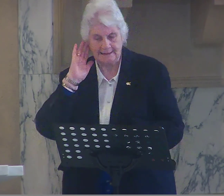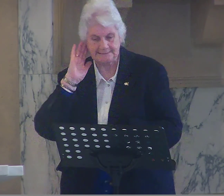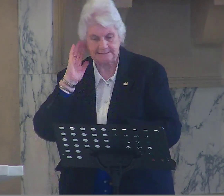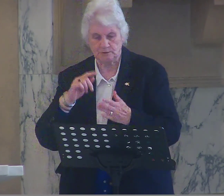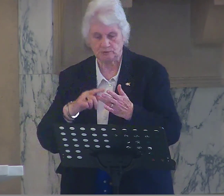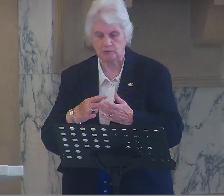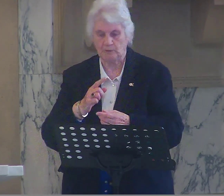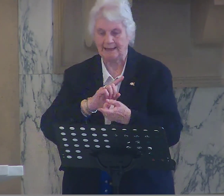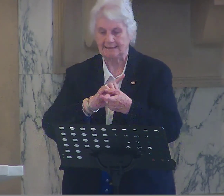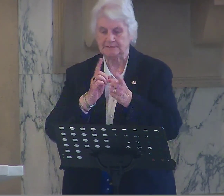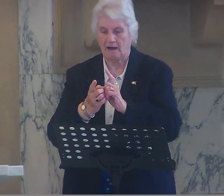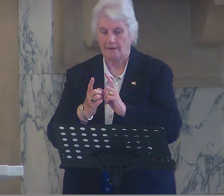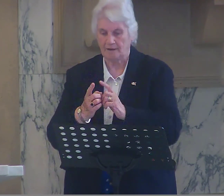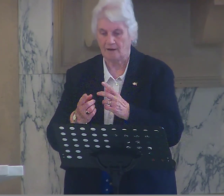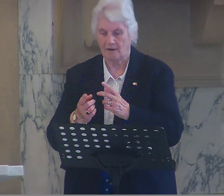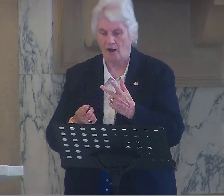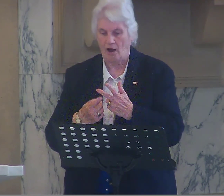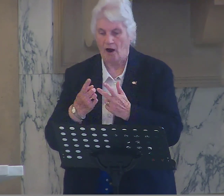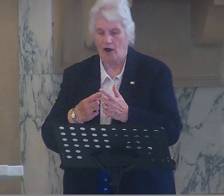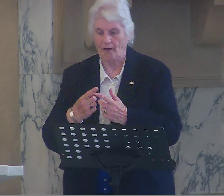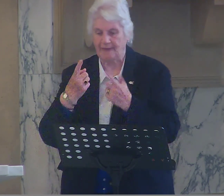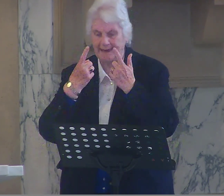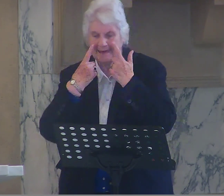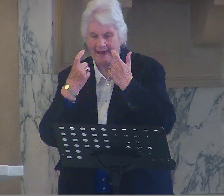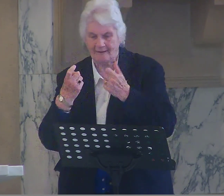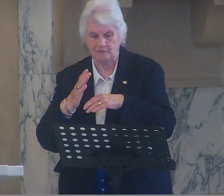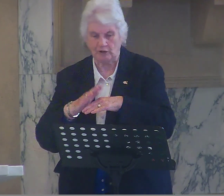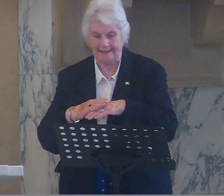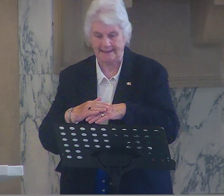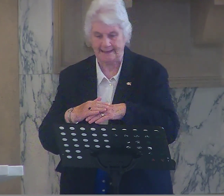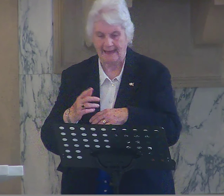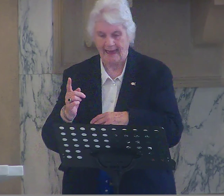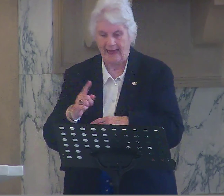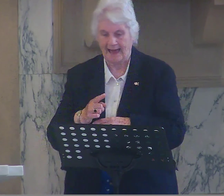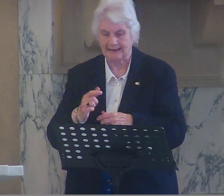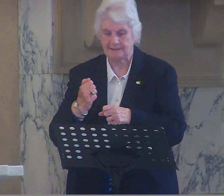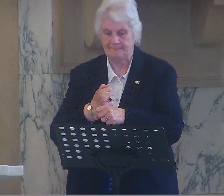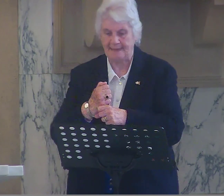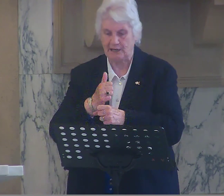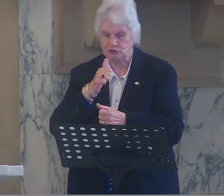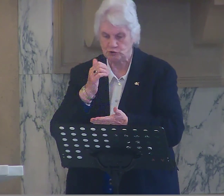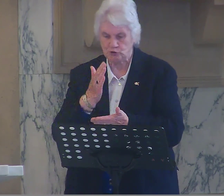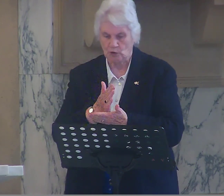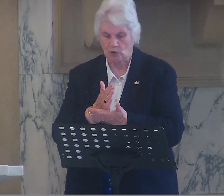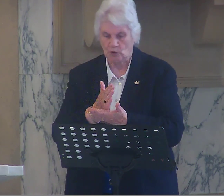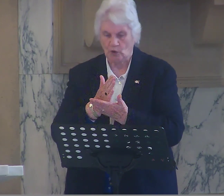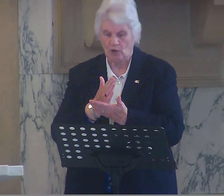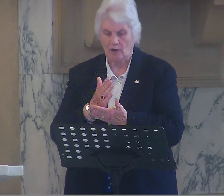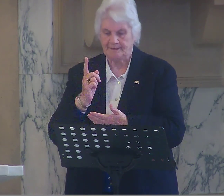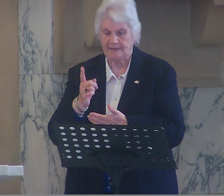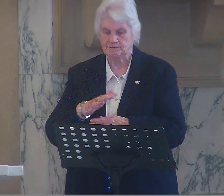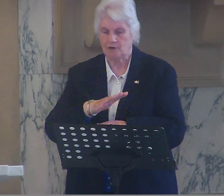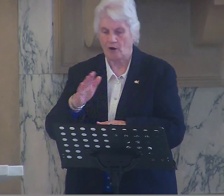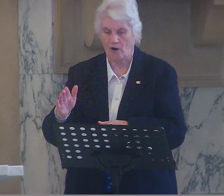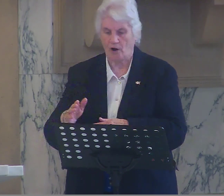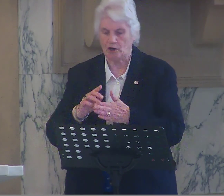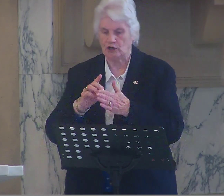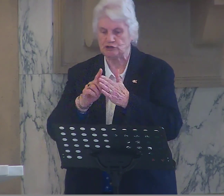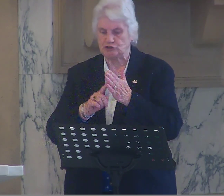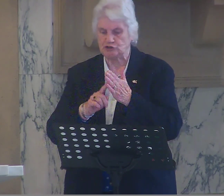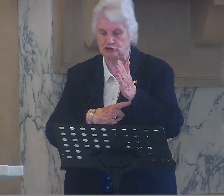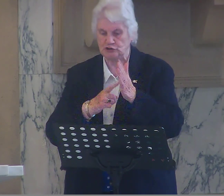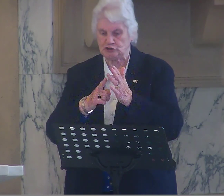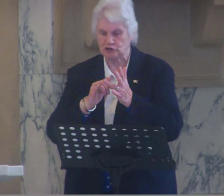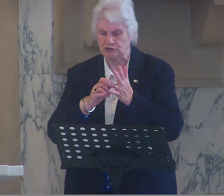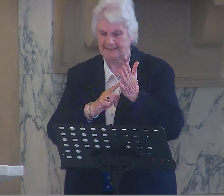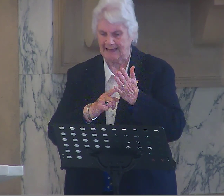We pray that we will all try to listen to each other carefully and ensure that